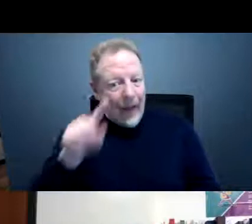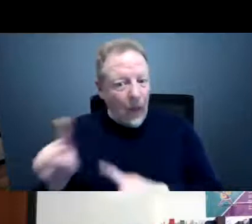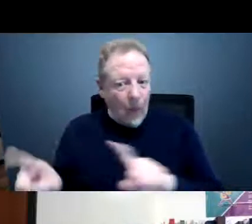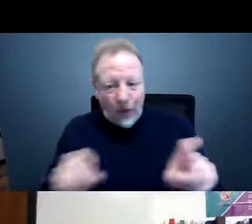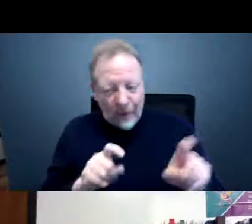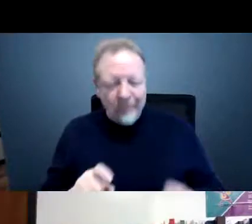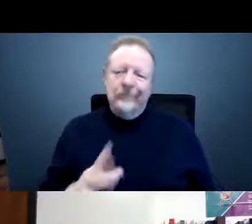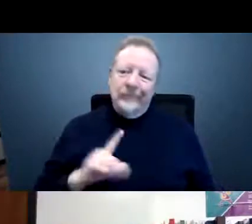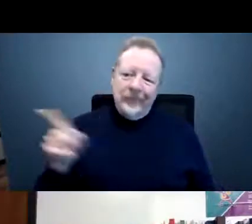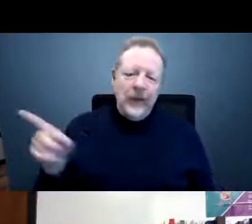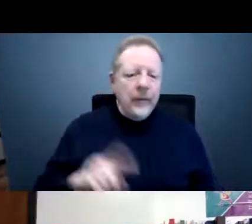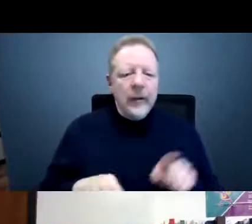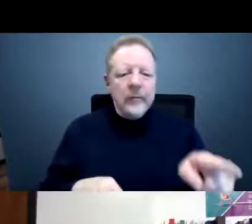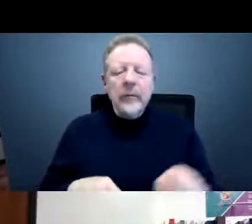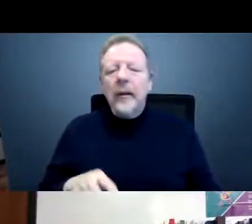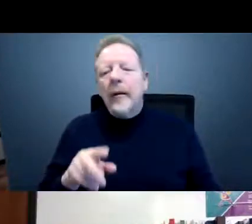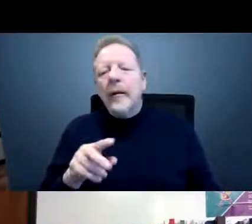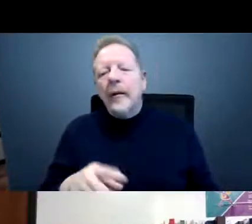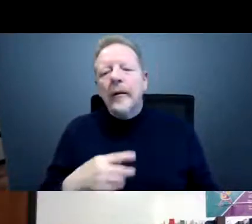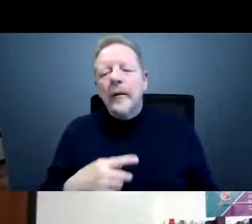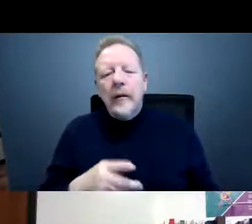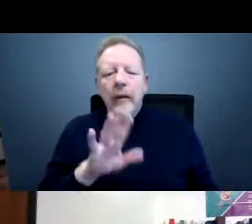their voice and their input is extremely important.